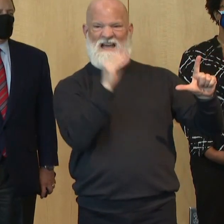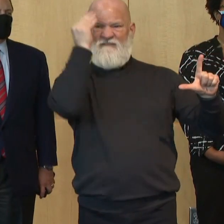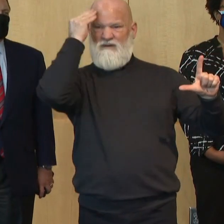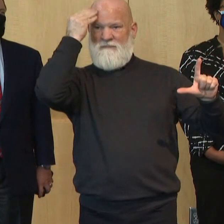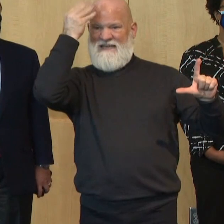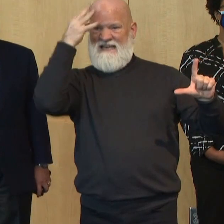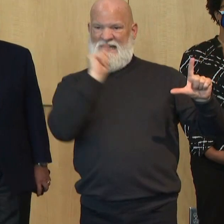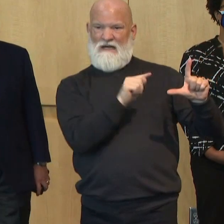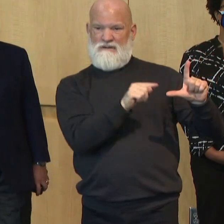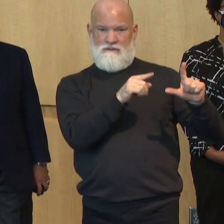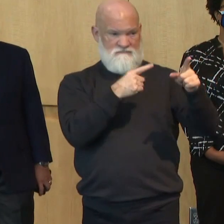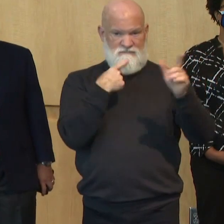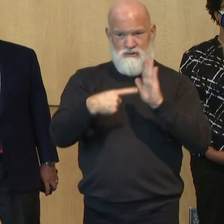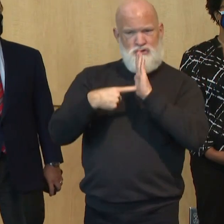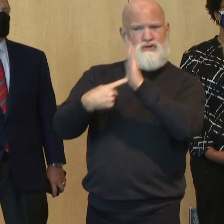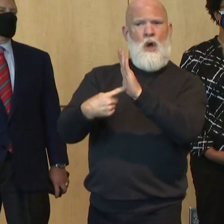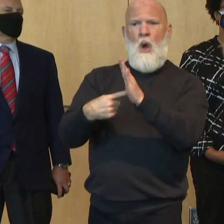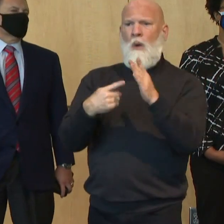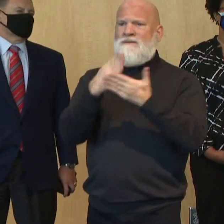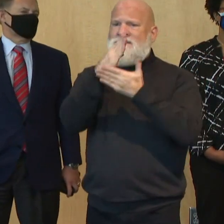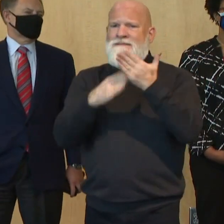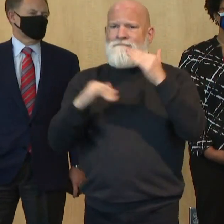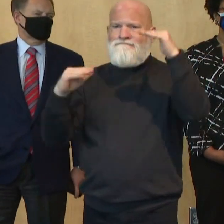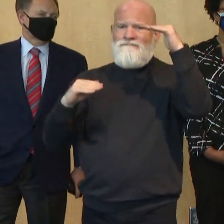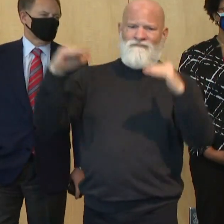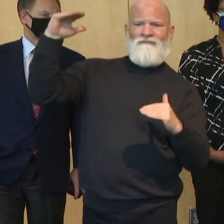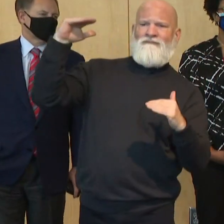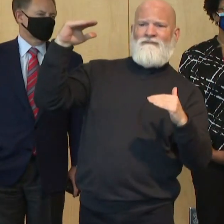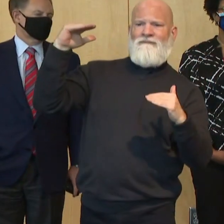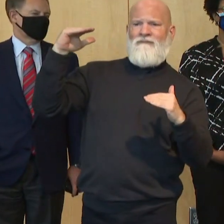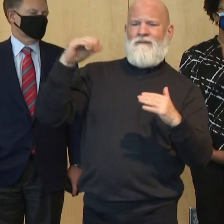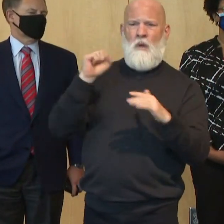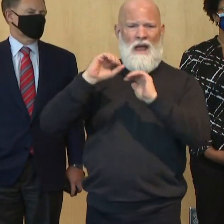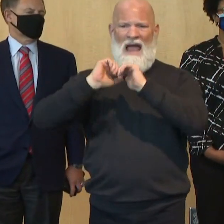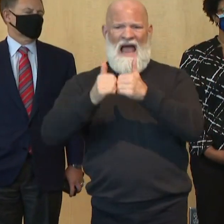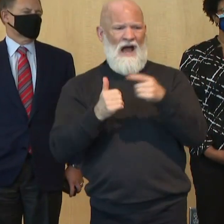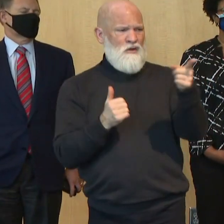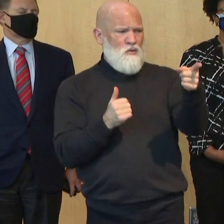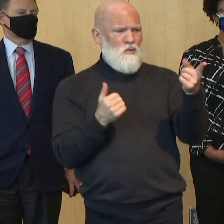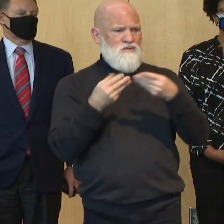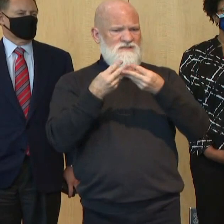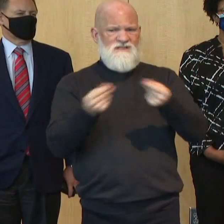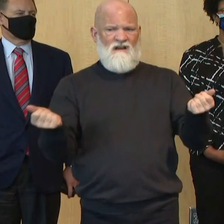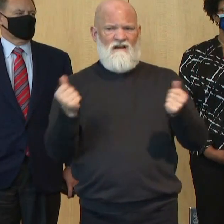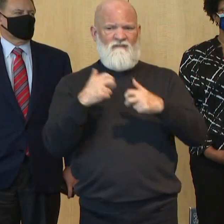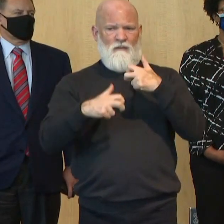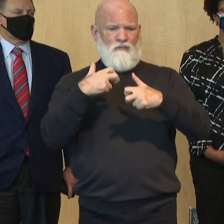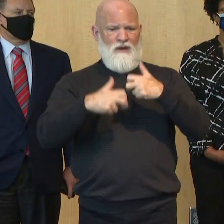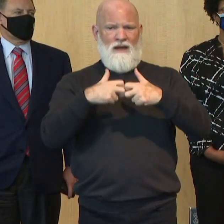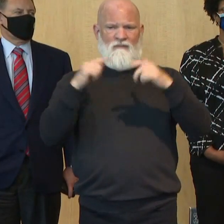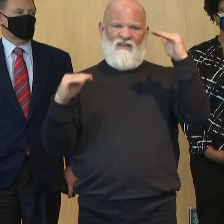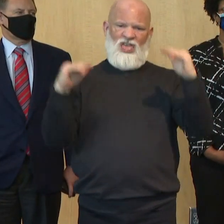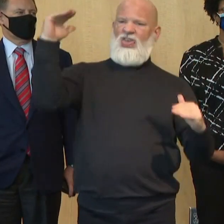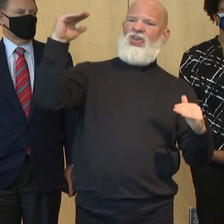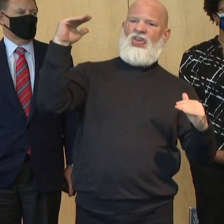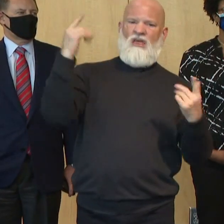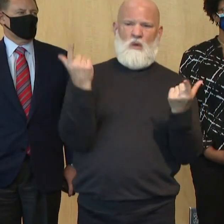pinpoints in the metro that might have less access, or how can we address that? Well, I think a lot of it has to do with